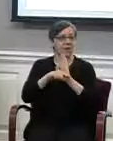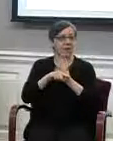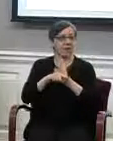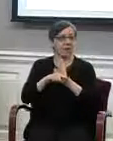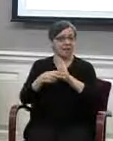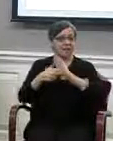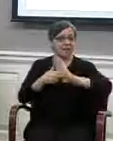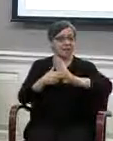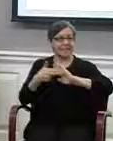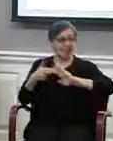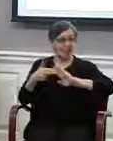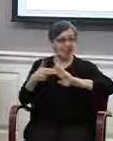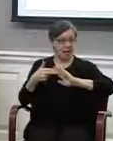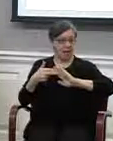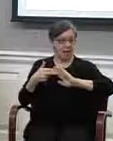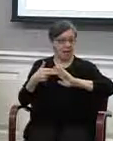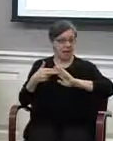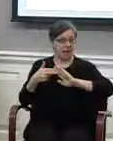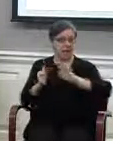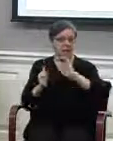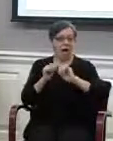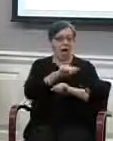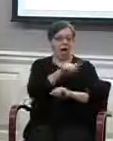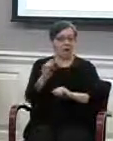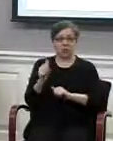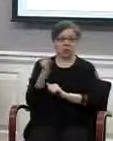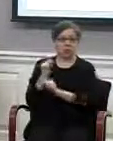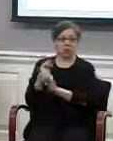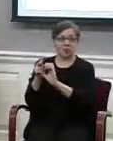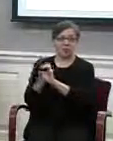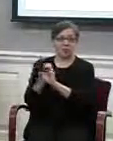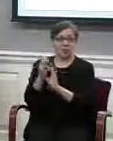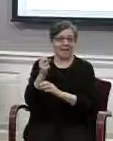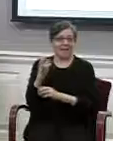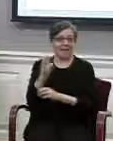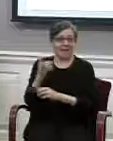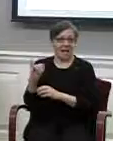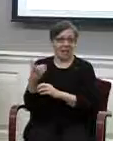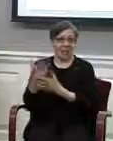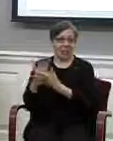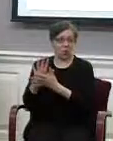community, others do not attend Shia schools.